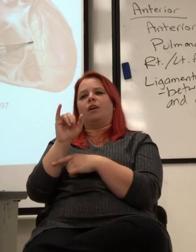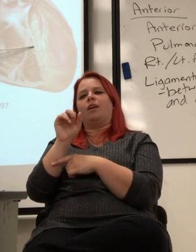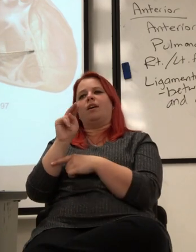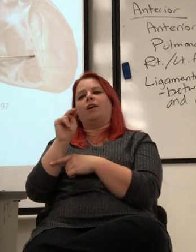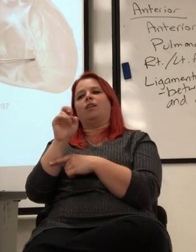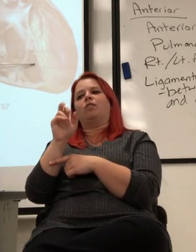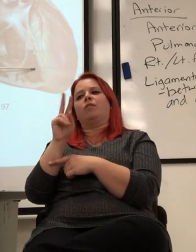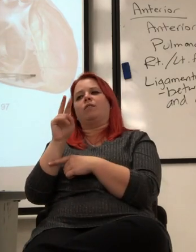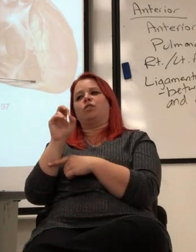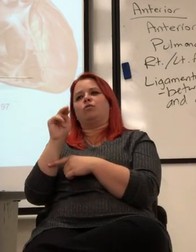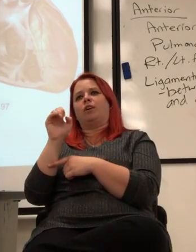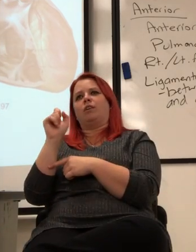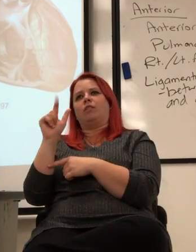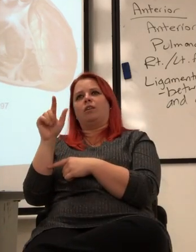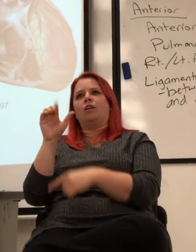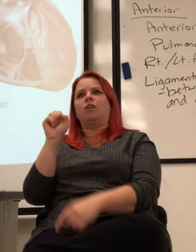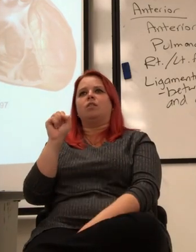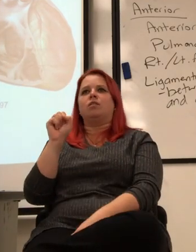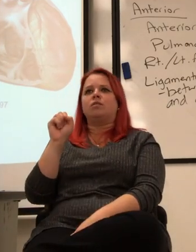centimeter